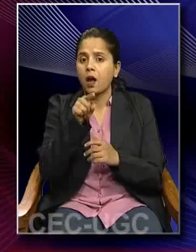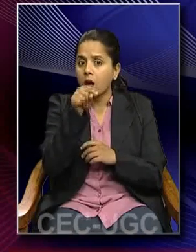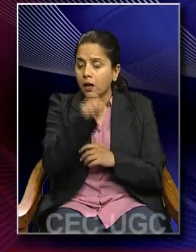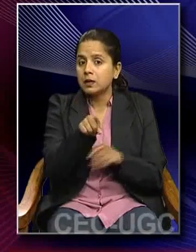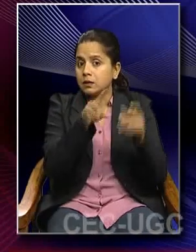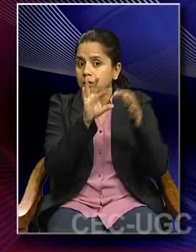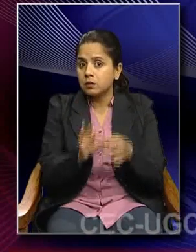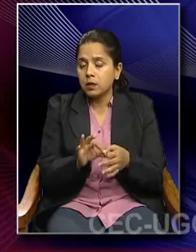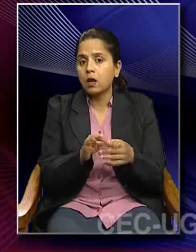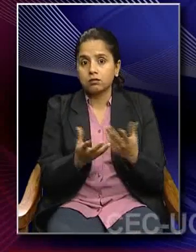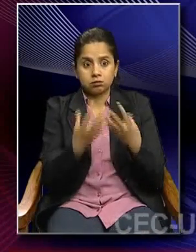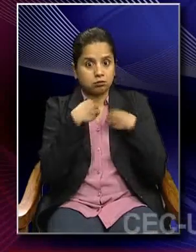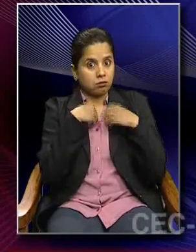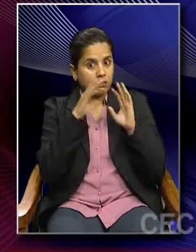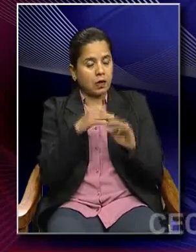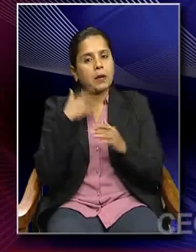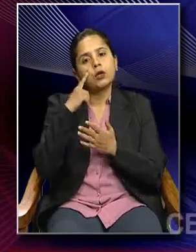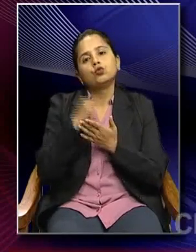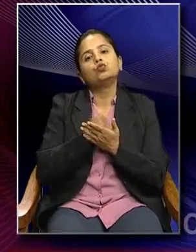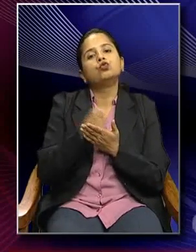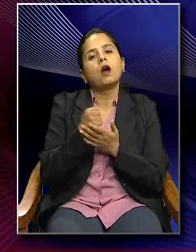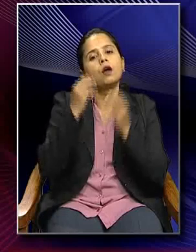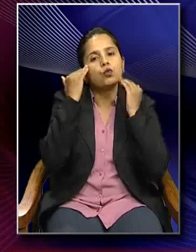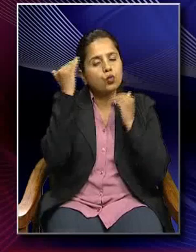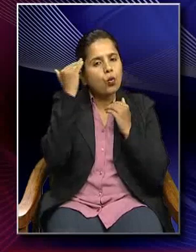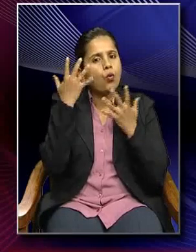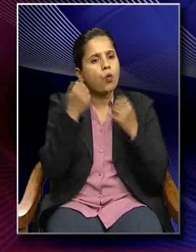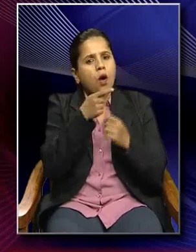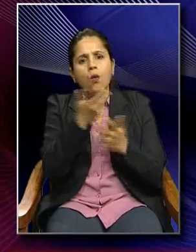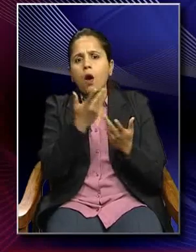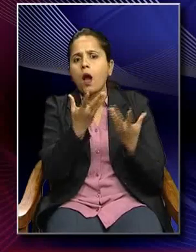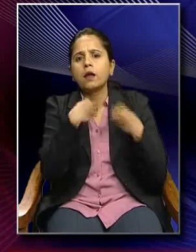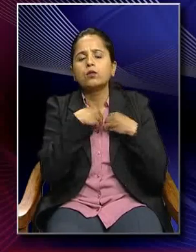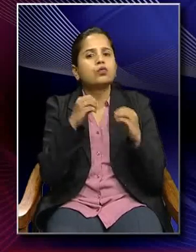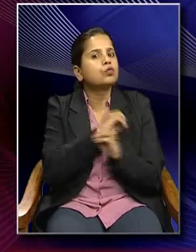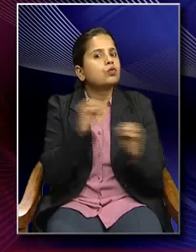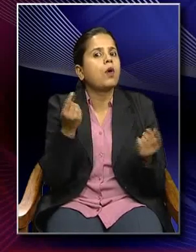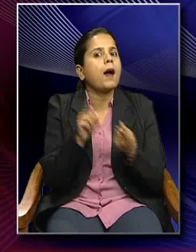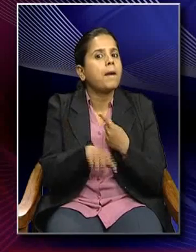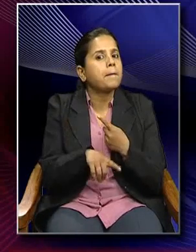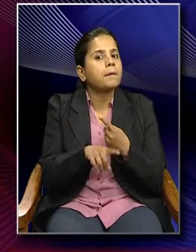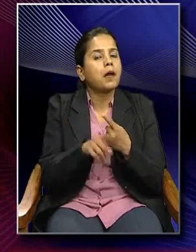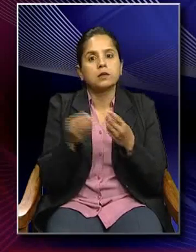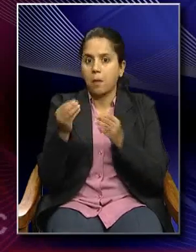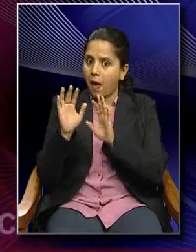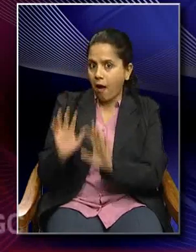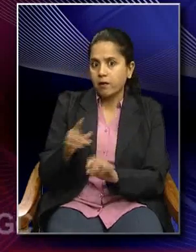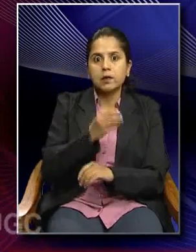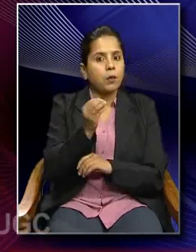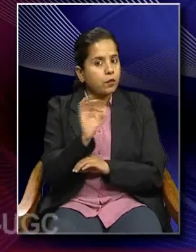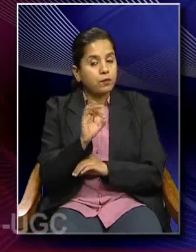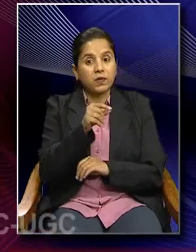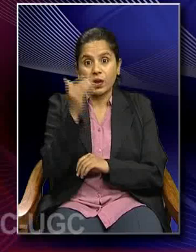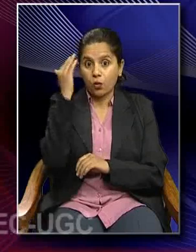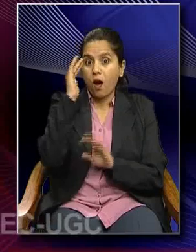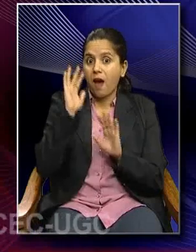is being perceived, we try to know what is not being perceived. And knowing